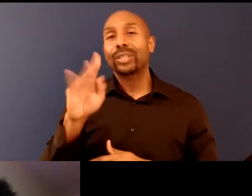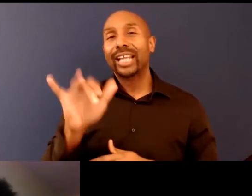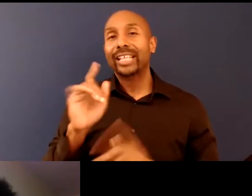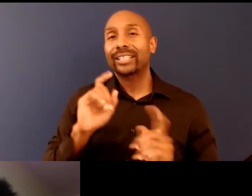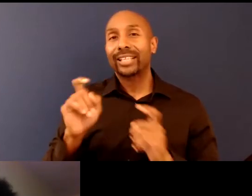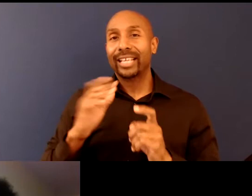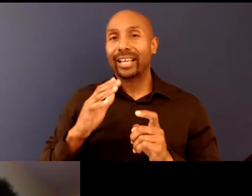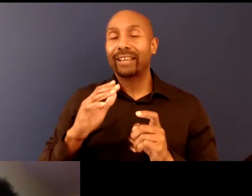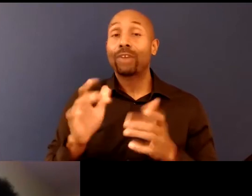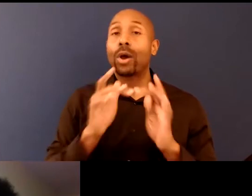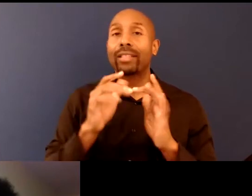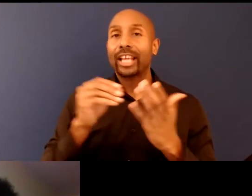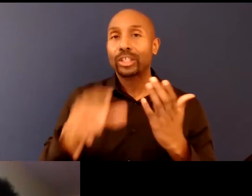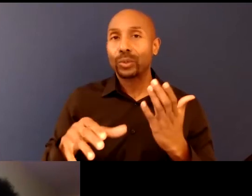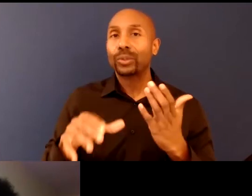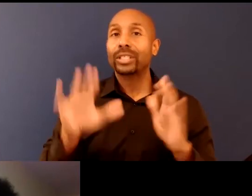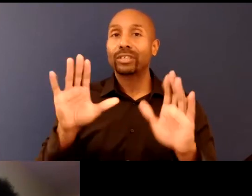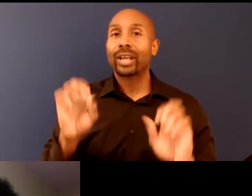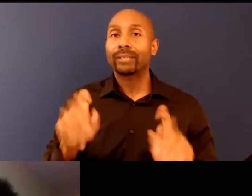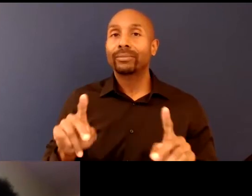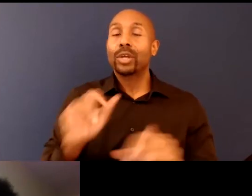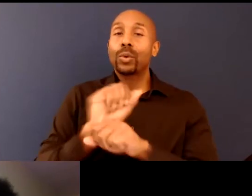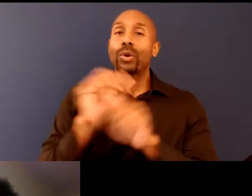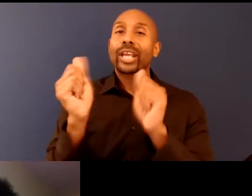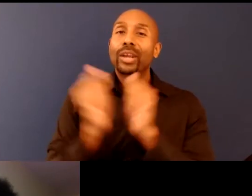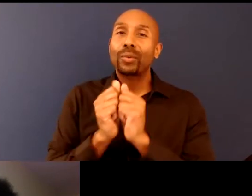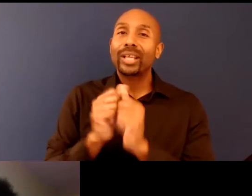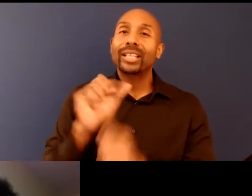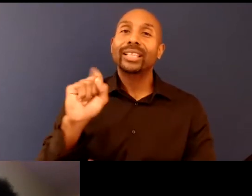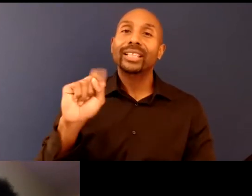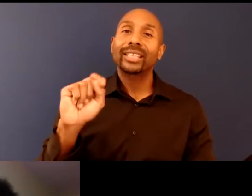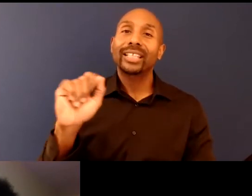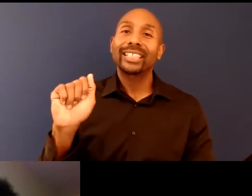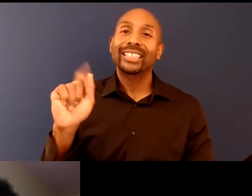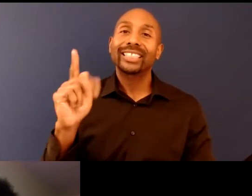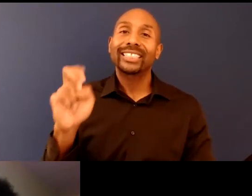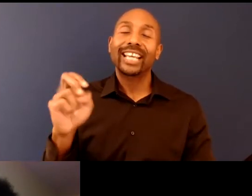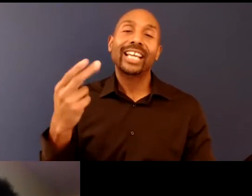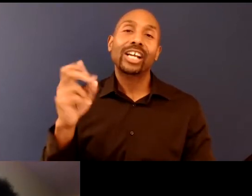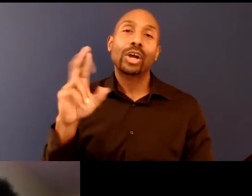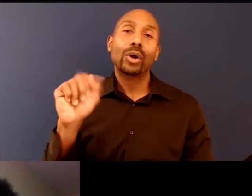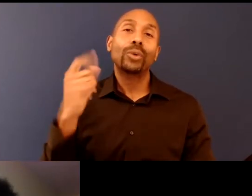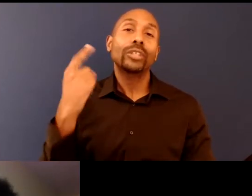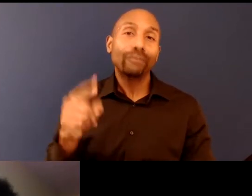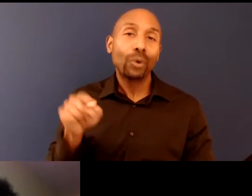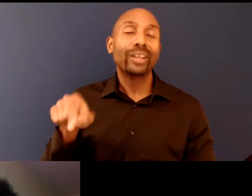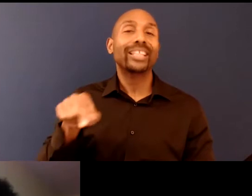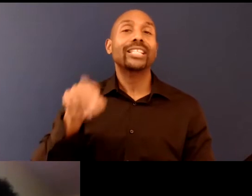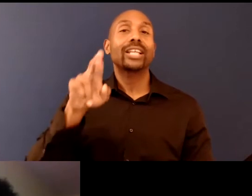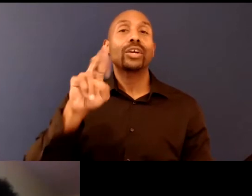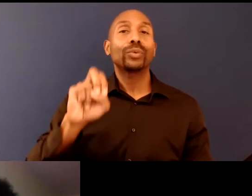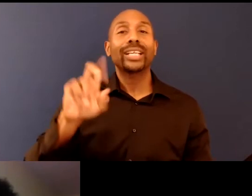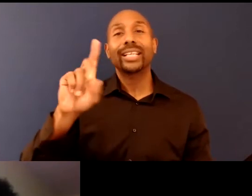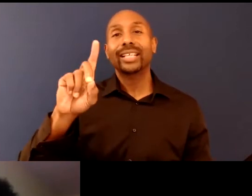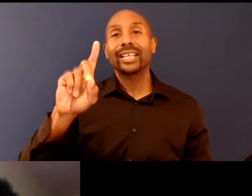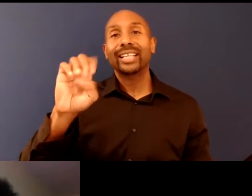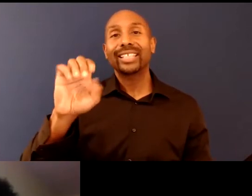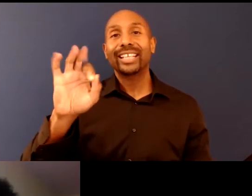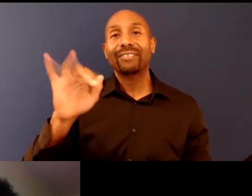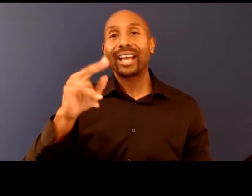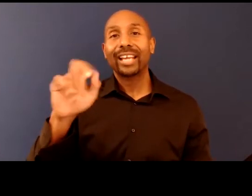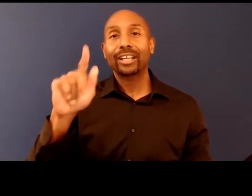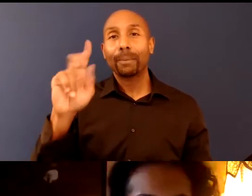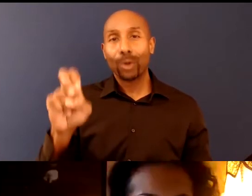opportunity to work with stakeholders for the Redefinable project. We do ask that you keep your video and your audio